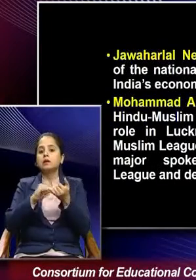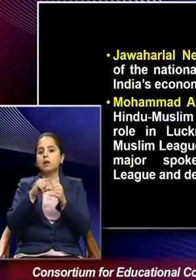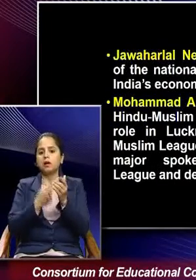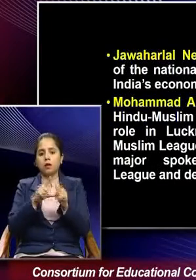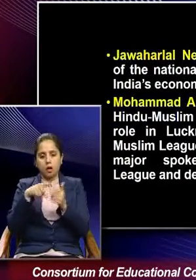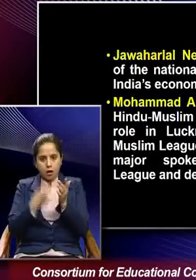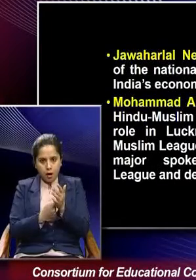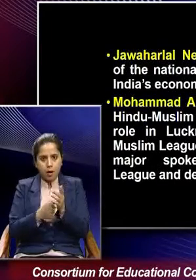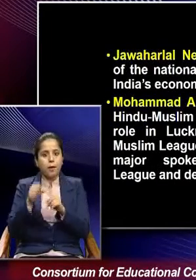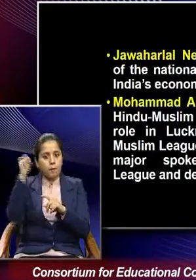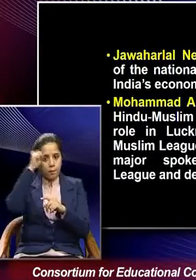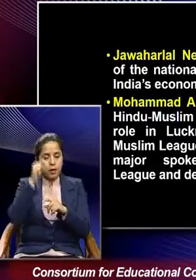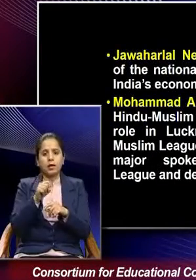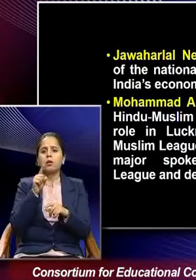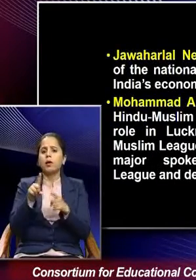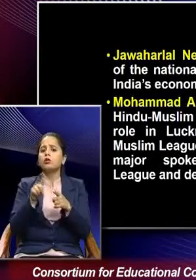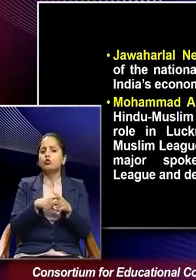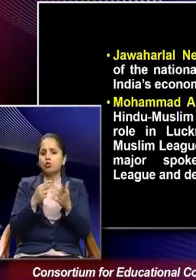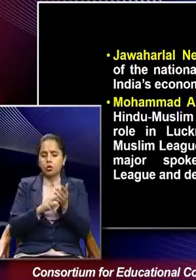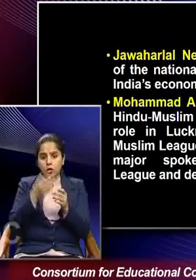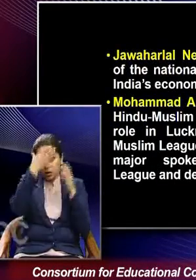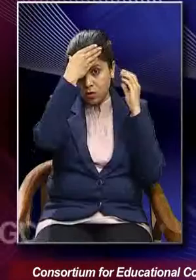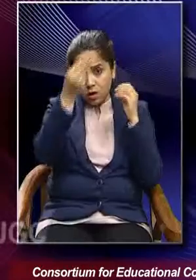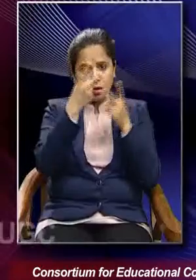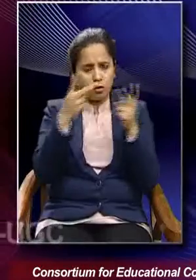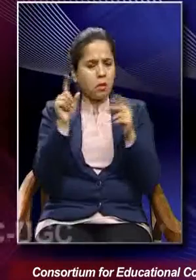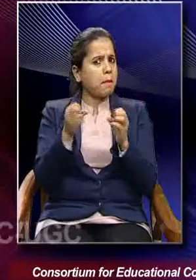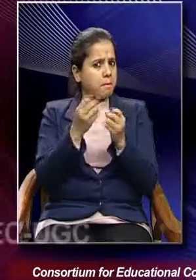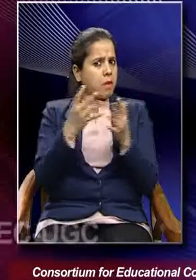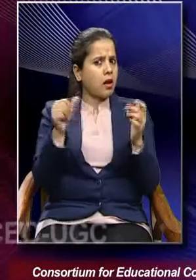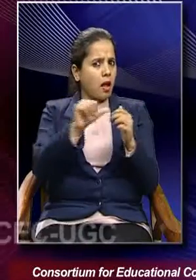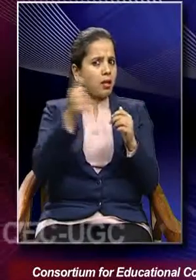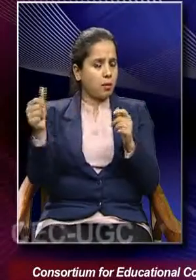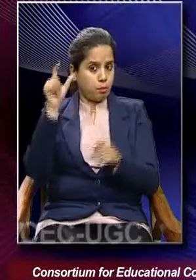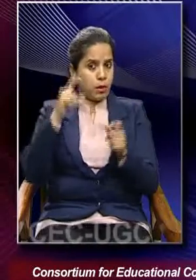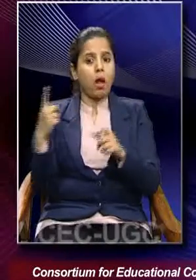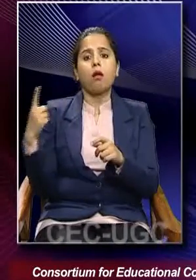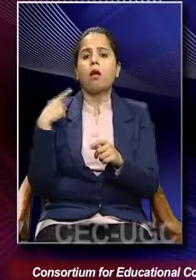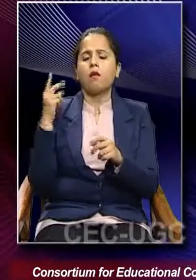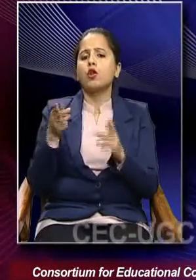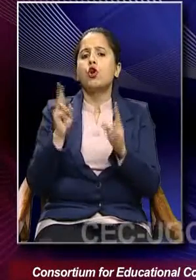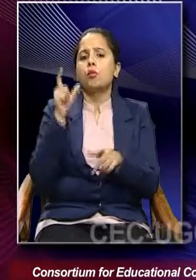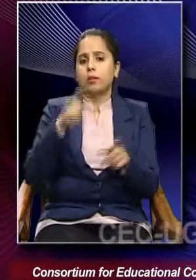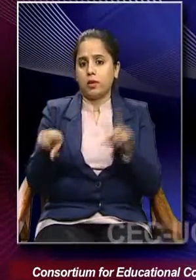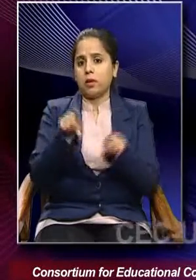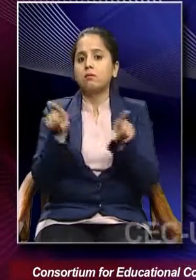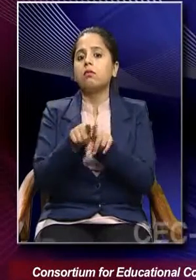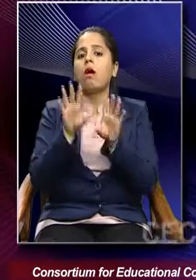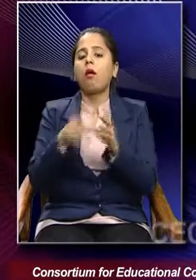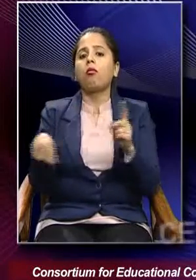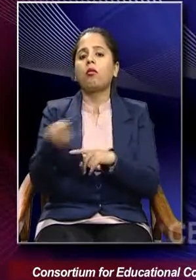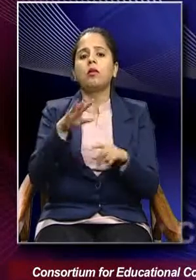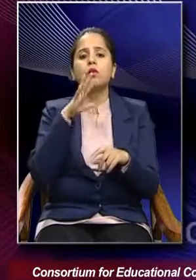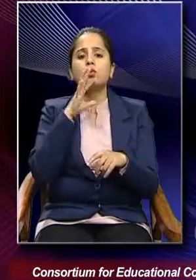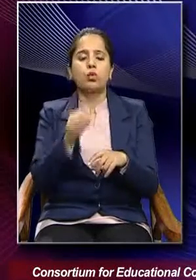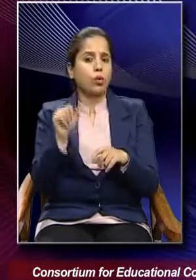Nehru. However, there were a number of other leaders and common people also who have